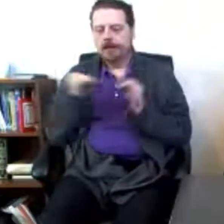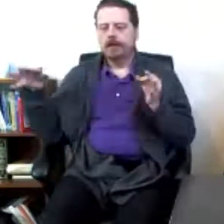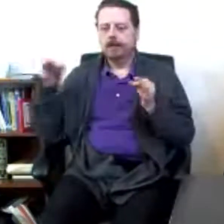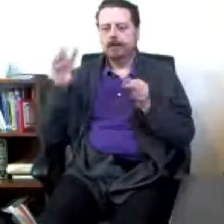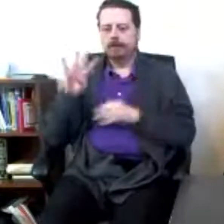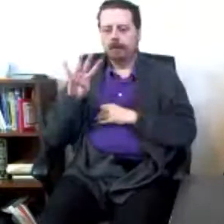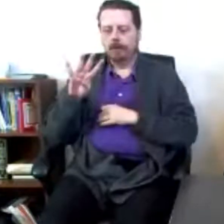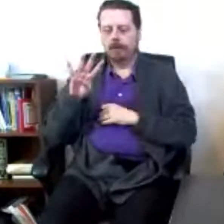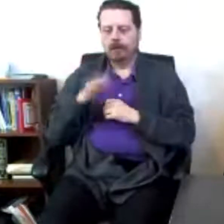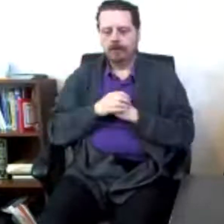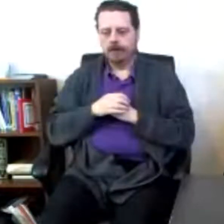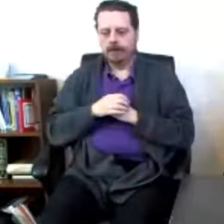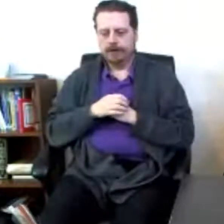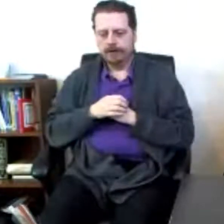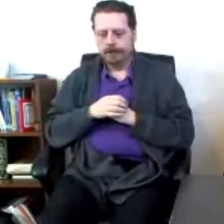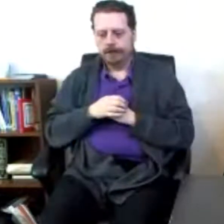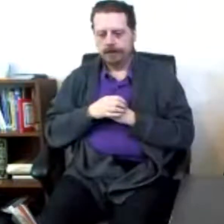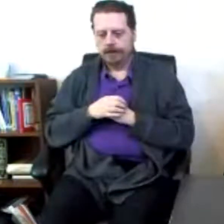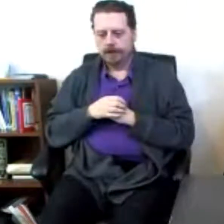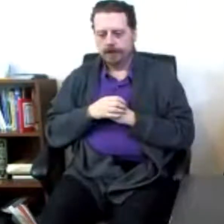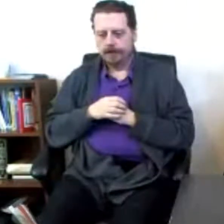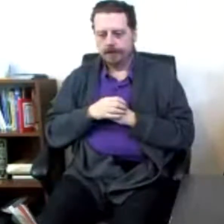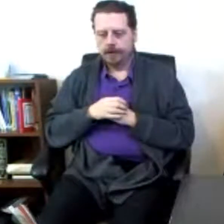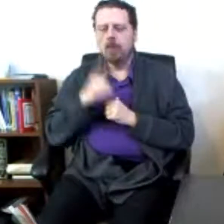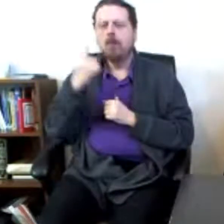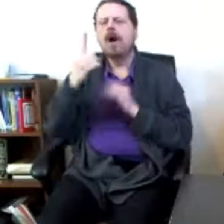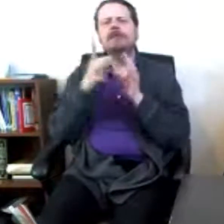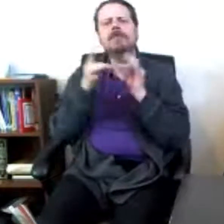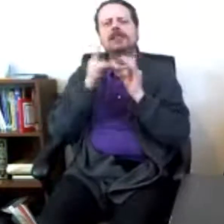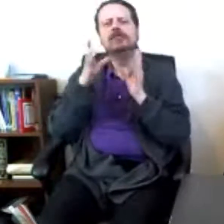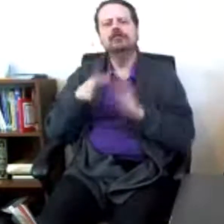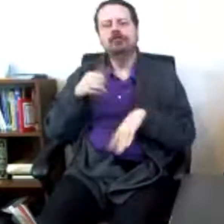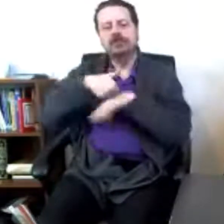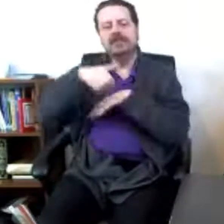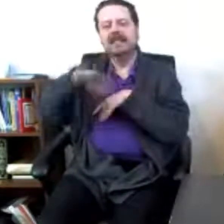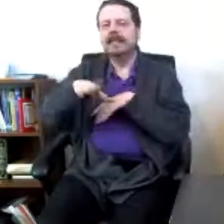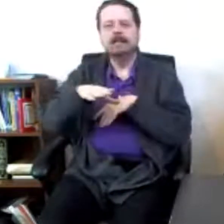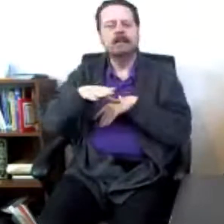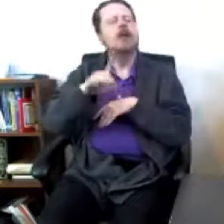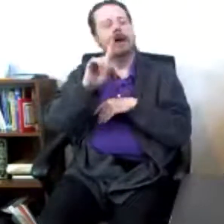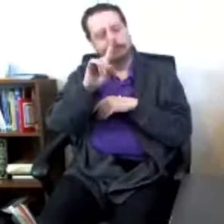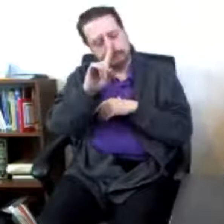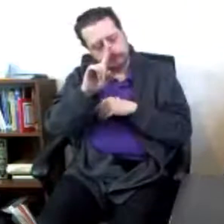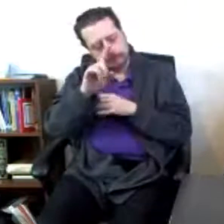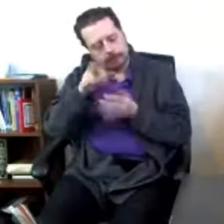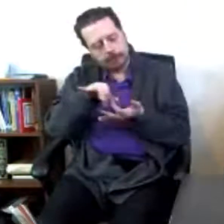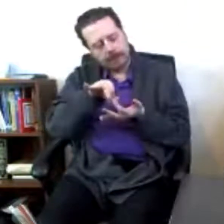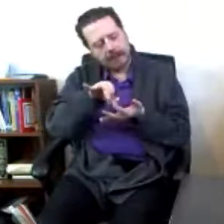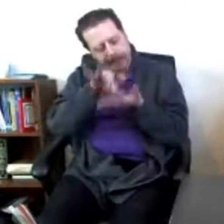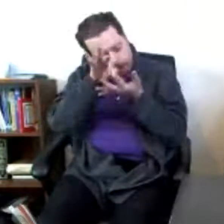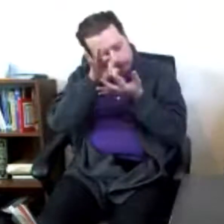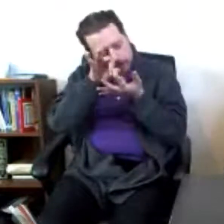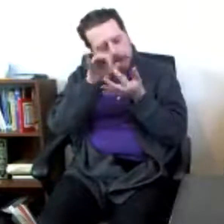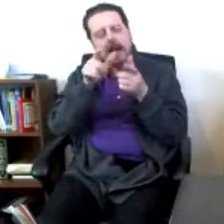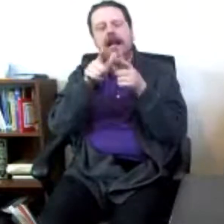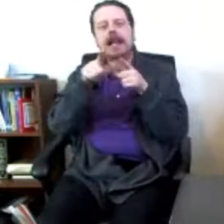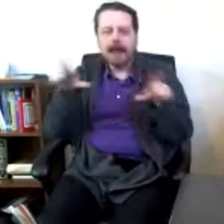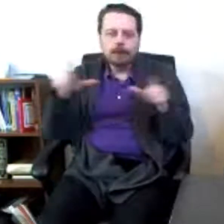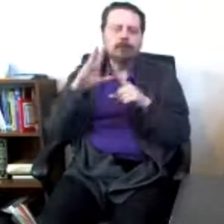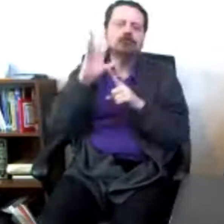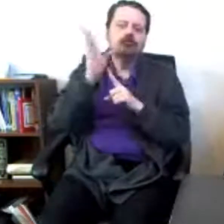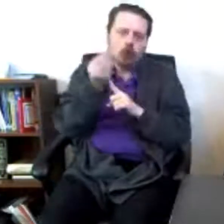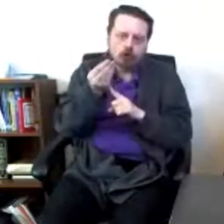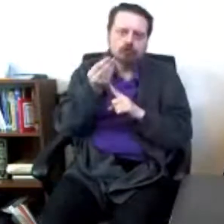and we have never sent a messenger except in the tongue and the language and the